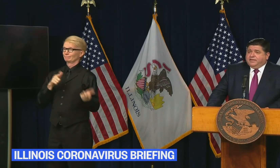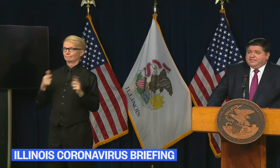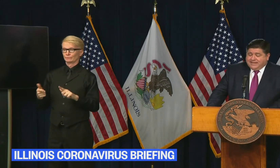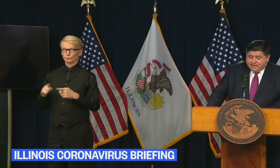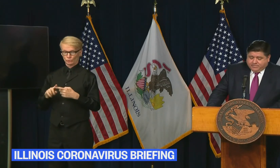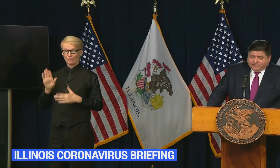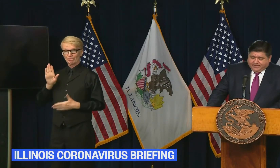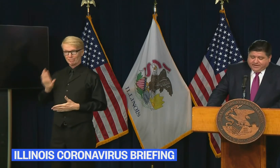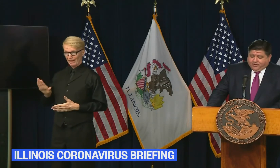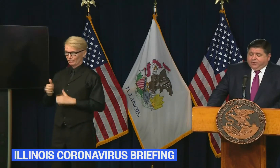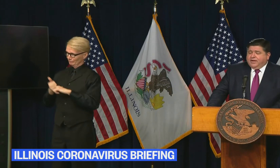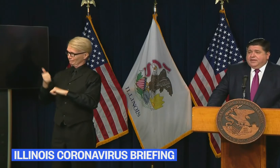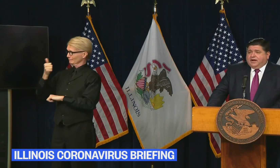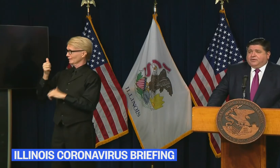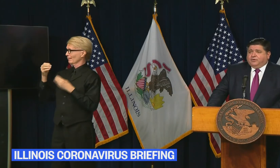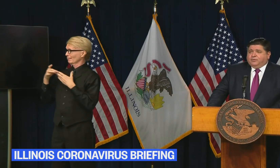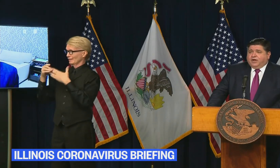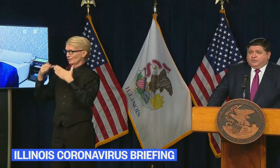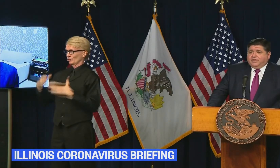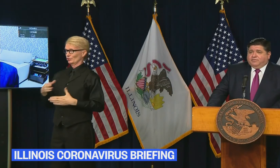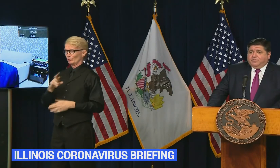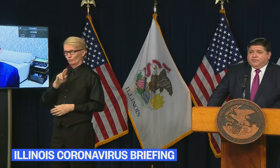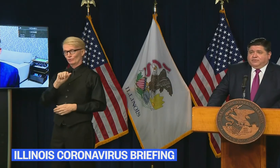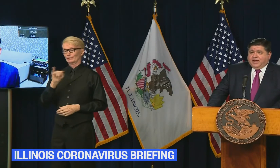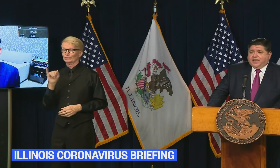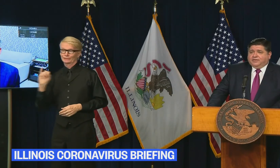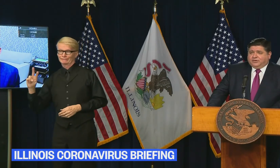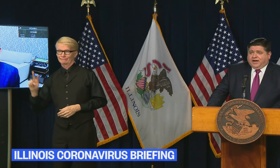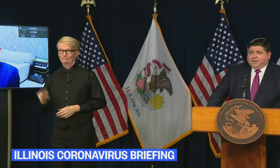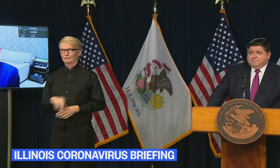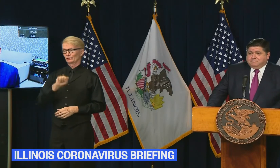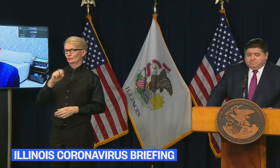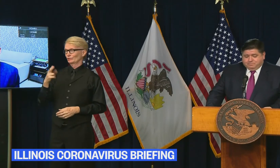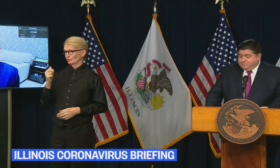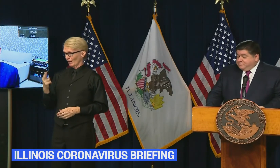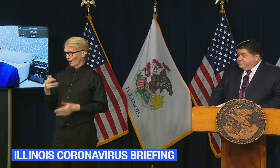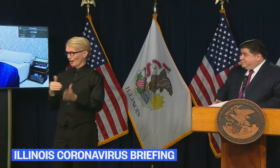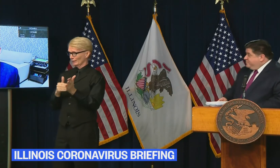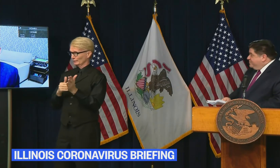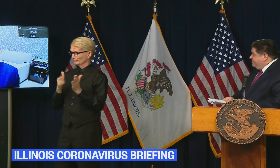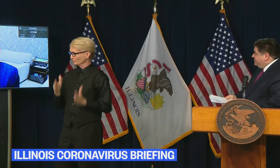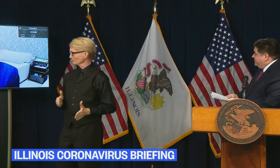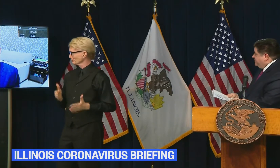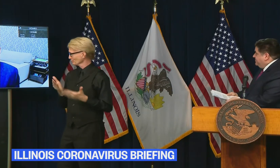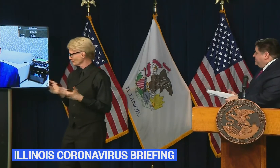Rockefeller's esteemed leader, Dr. Rajiv J. Shah.